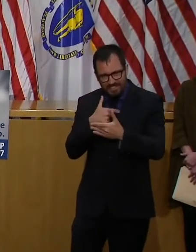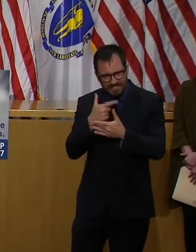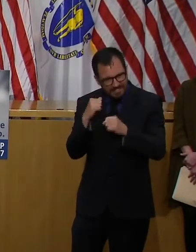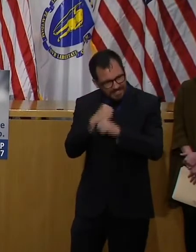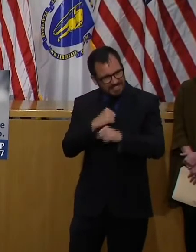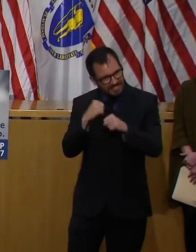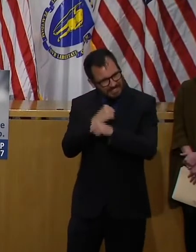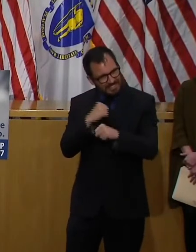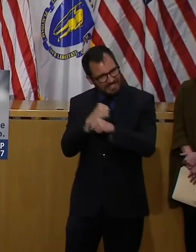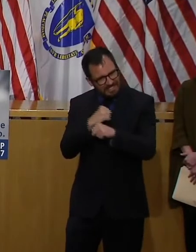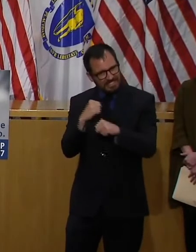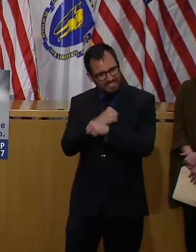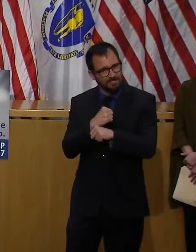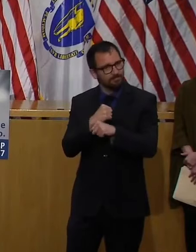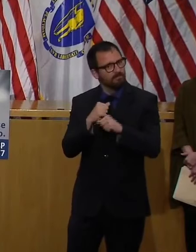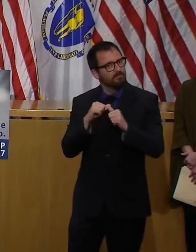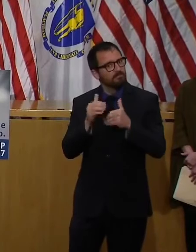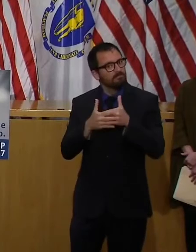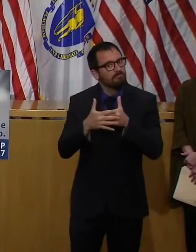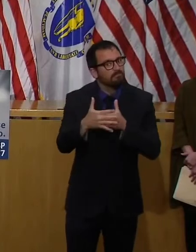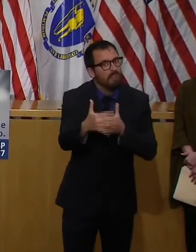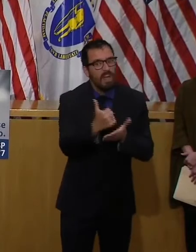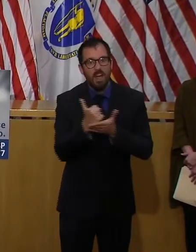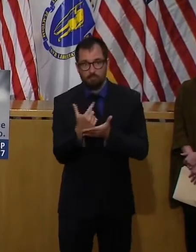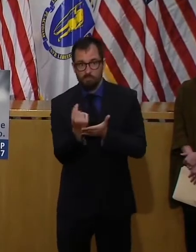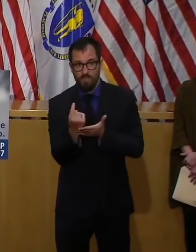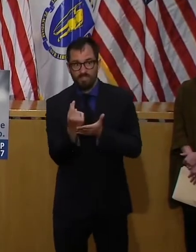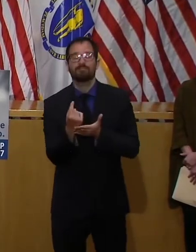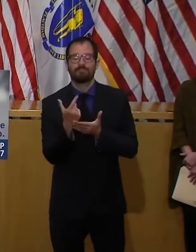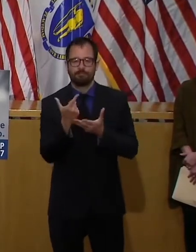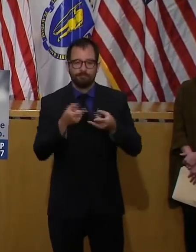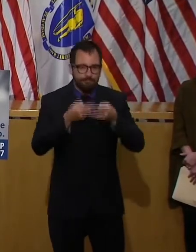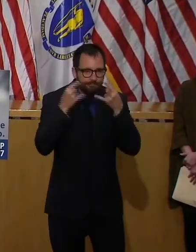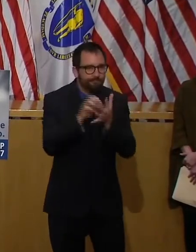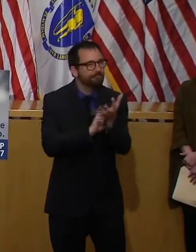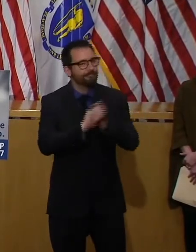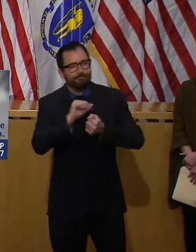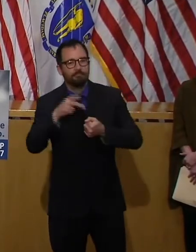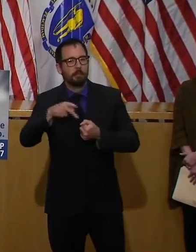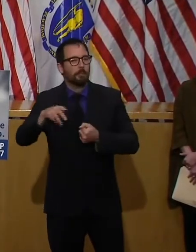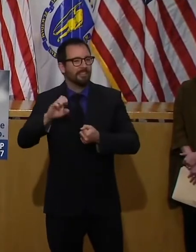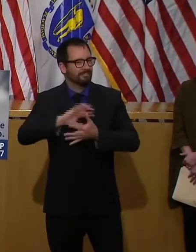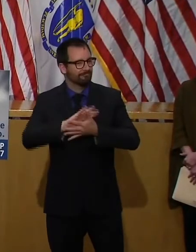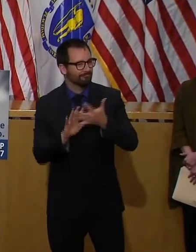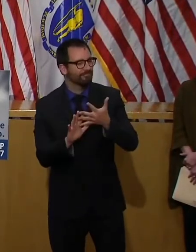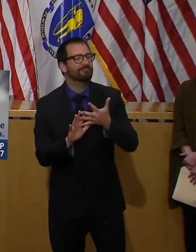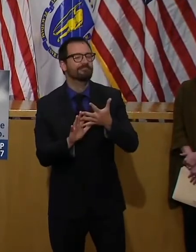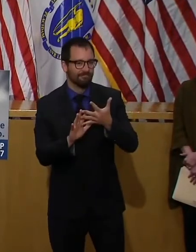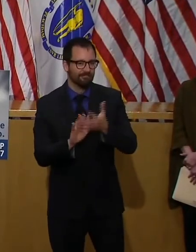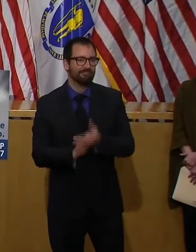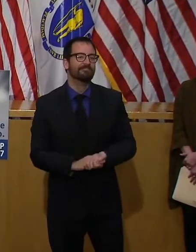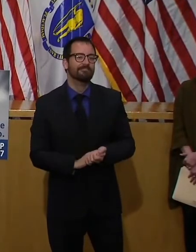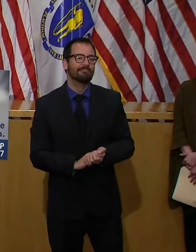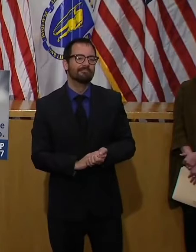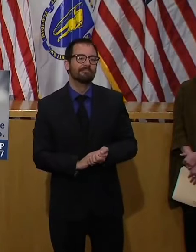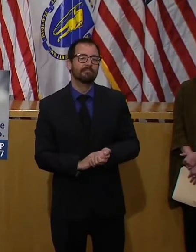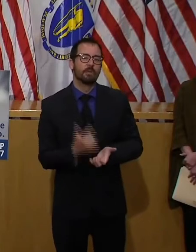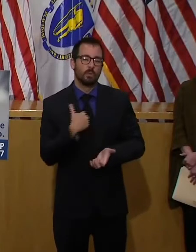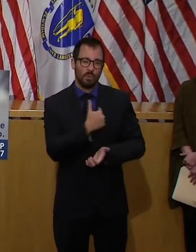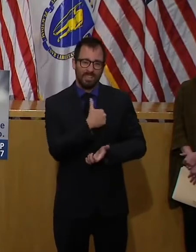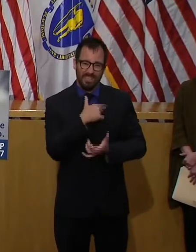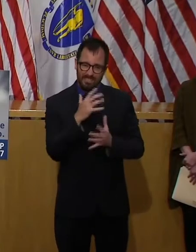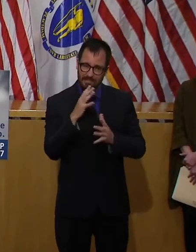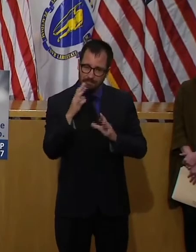of yesterday, we've distributed over 9 million pieces of PPE to hospitals, nursing homes, community health